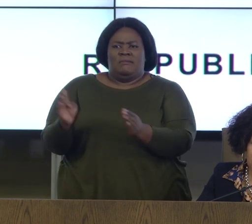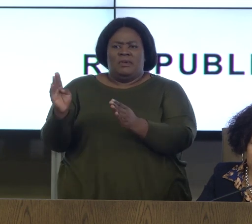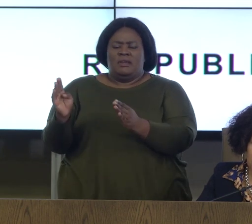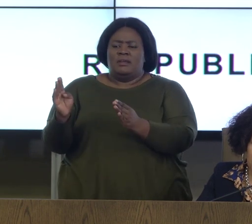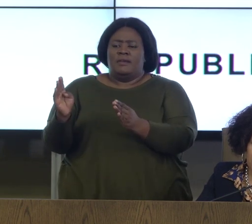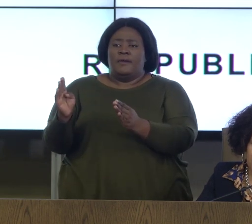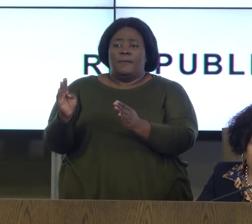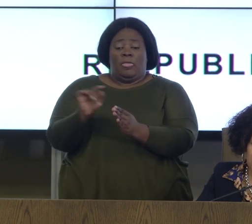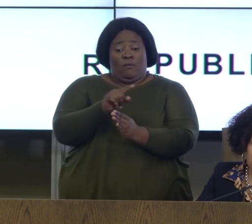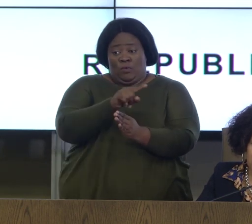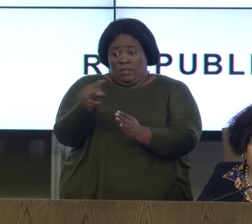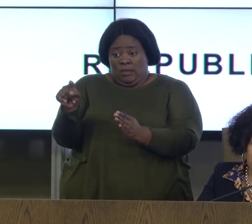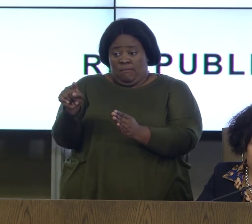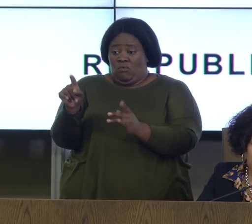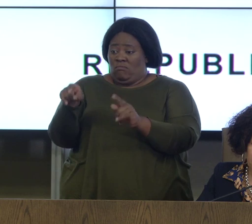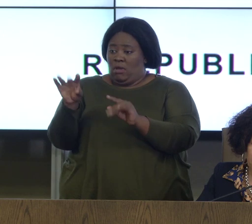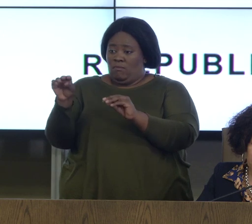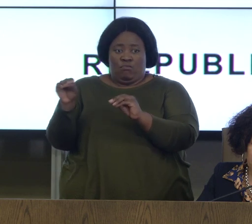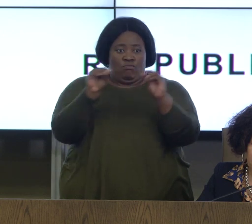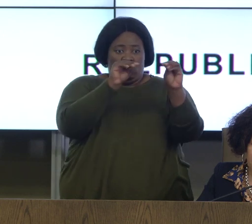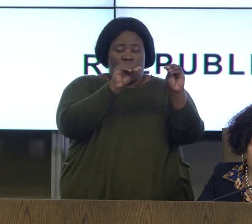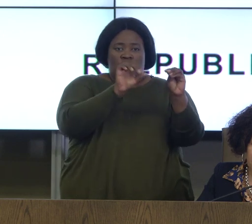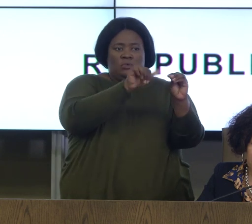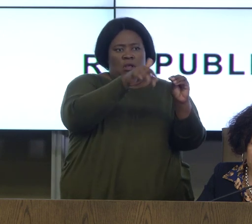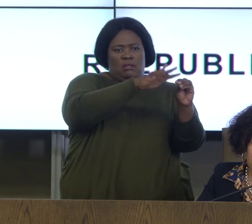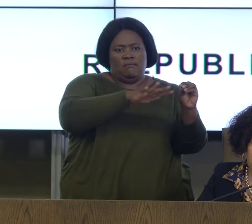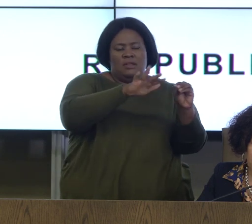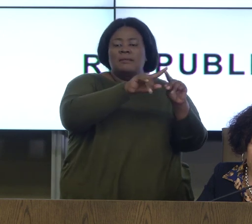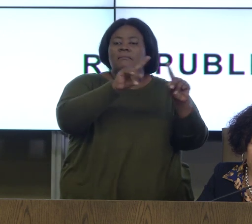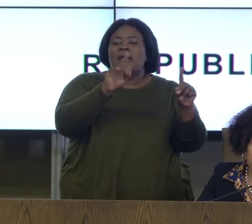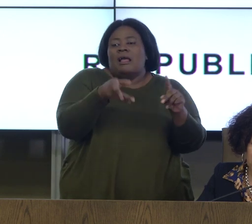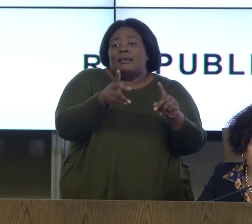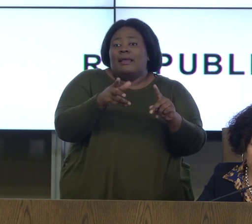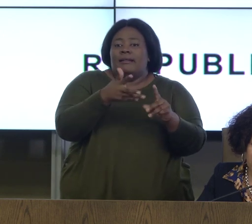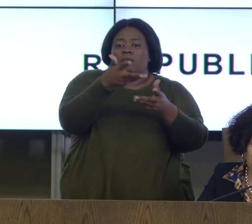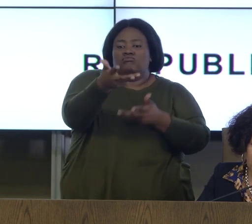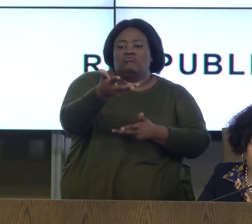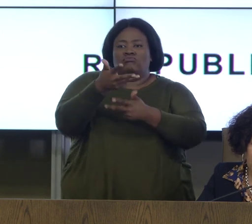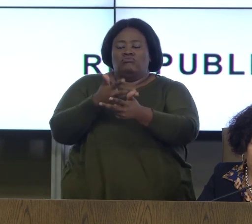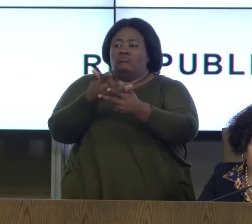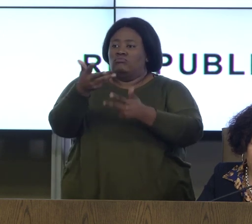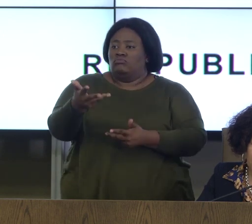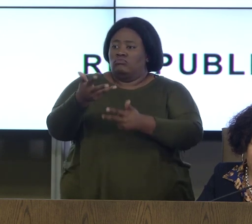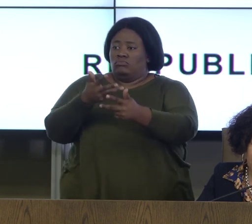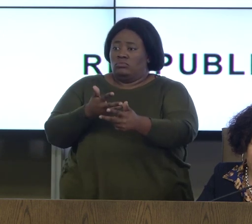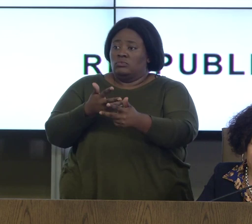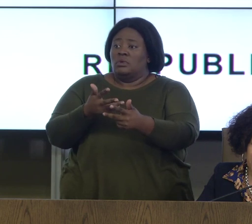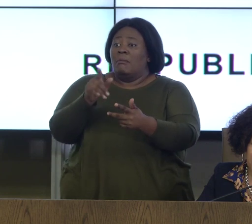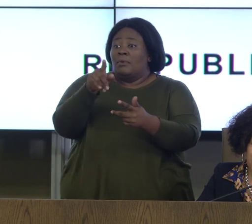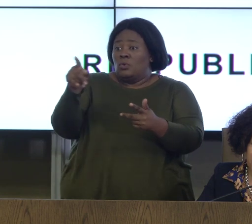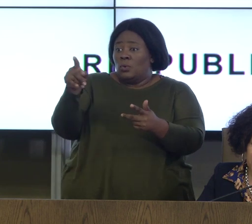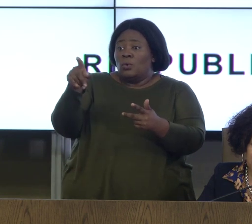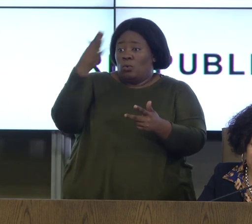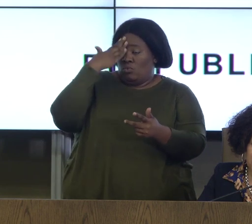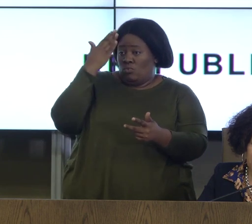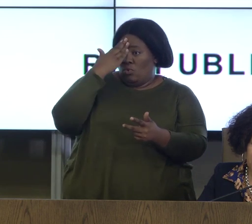taken to, but this has to be done through negotiations, because you, as a journalist, will know how much our people in the past